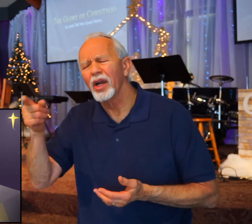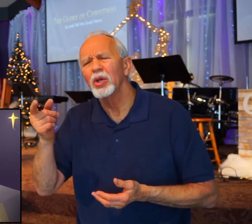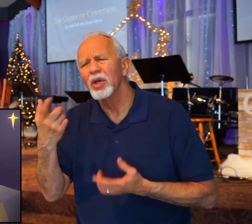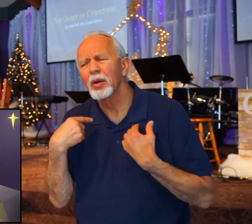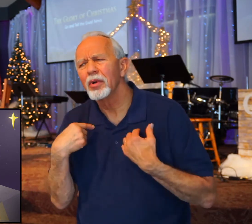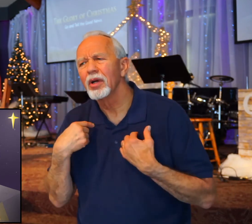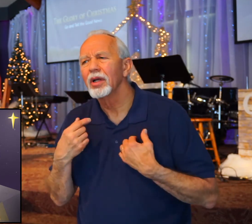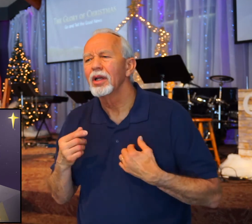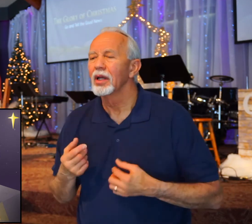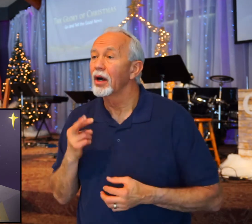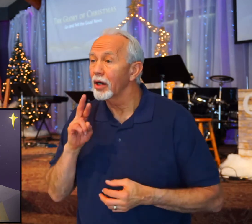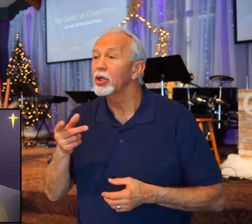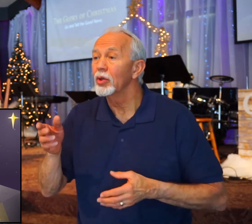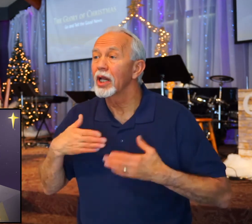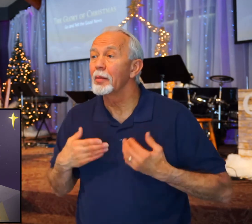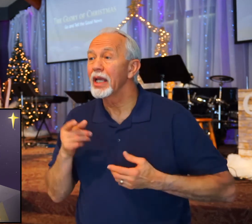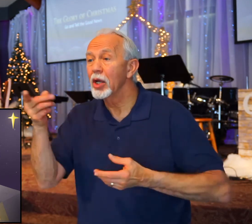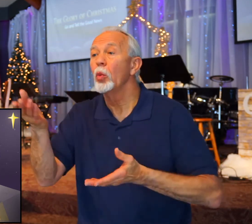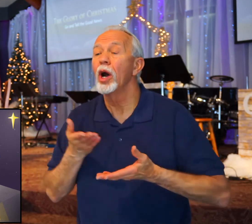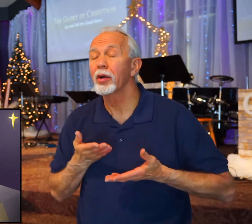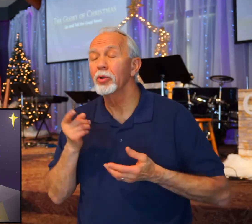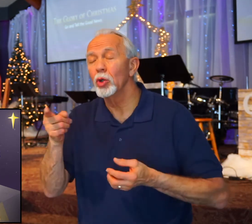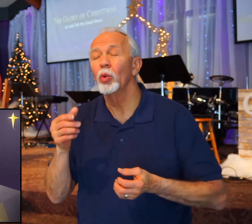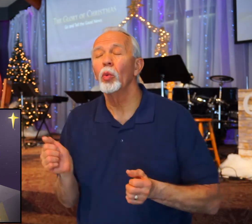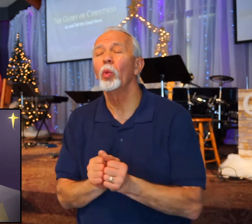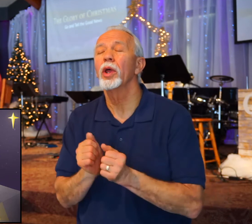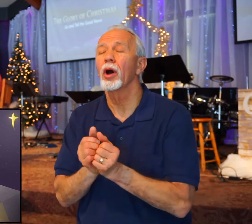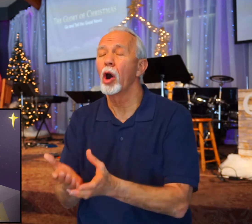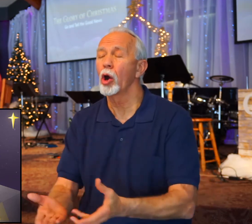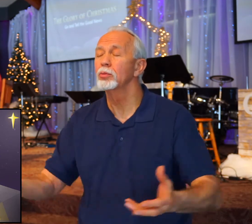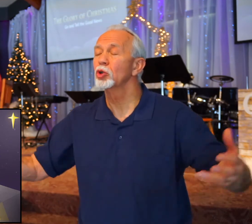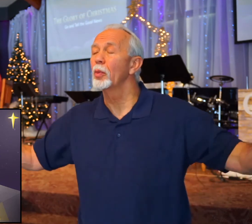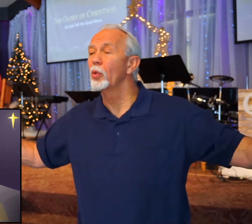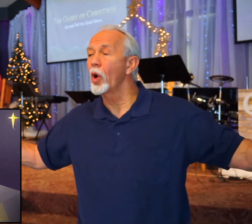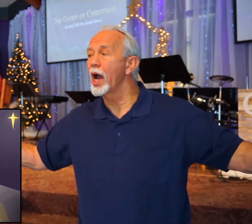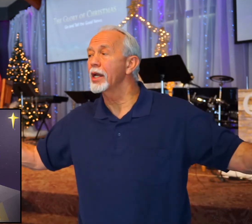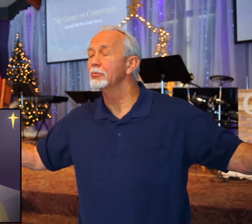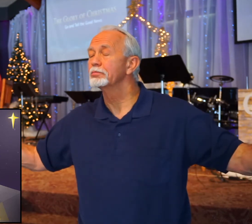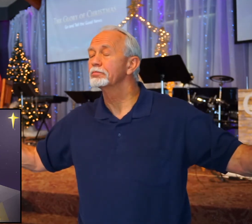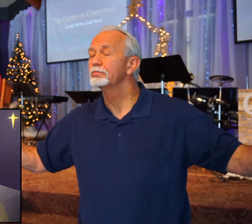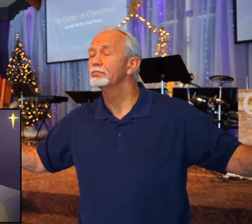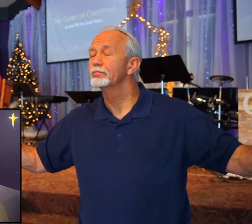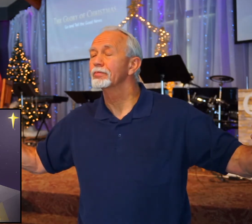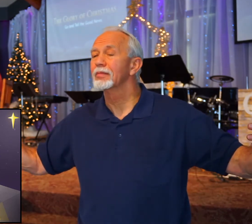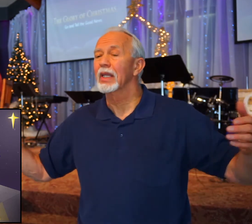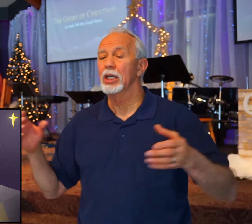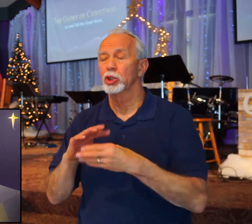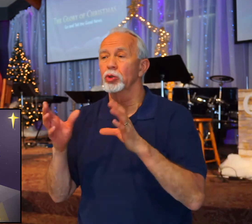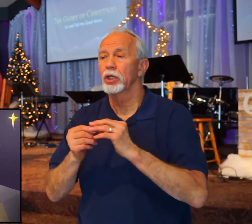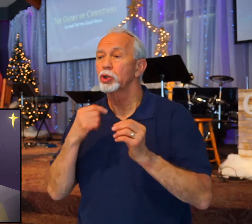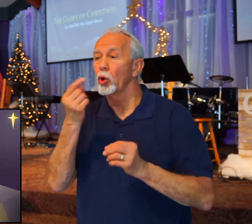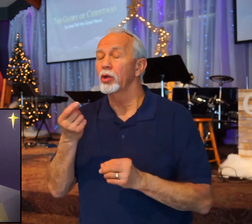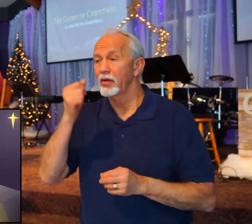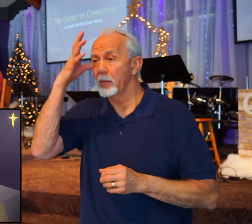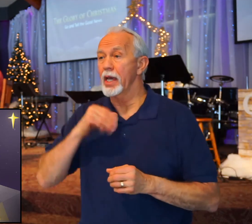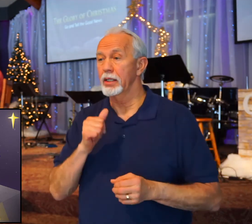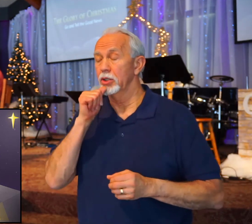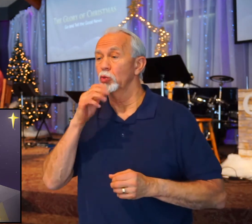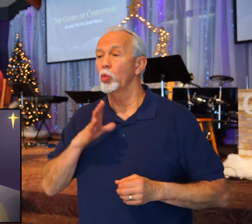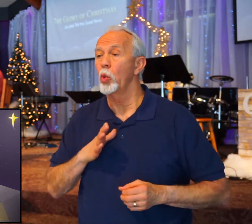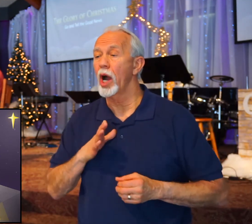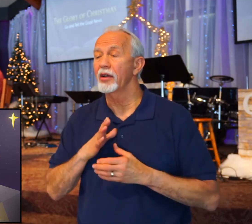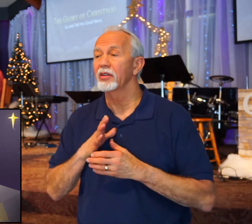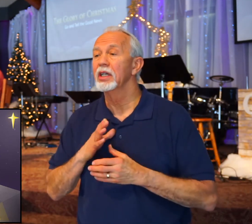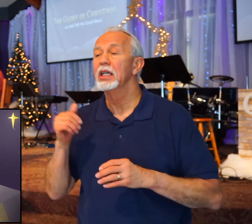Aren't you glad that he welcomed you with arms open wide? Stories told of a man and his wife. They were in